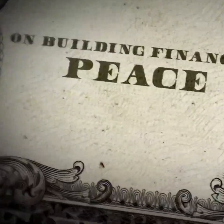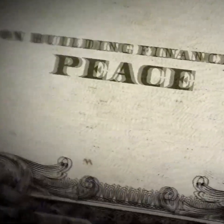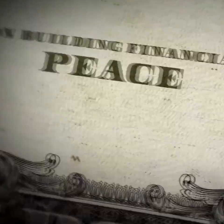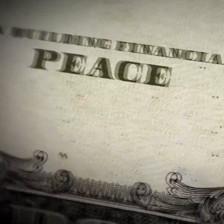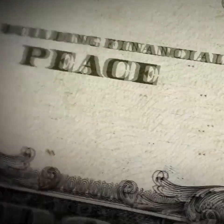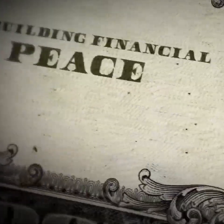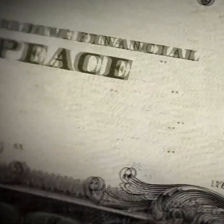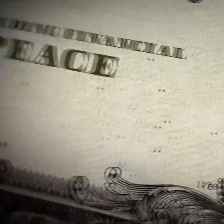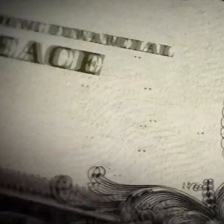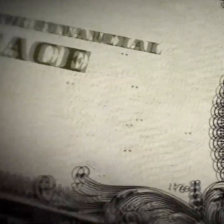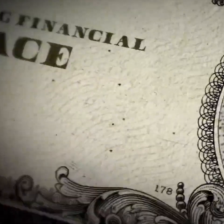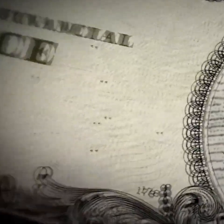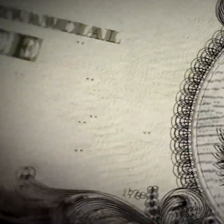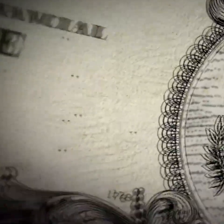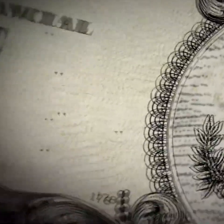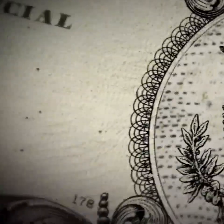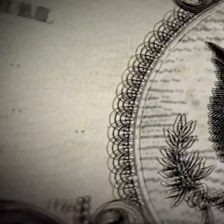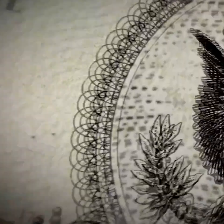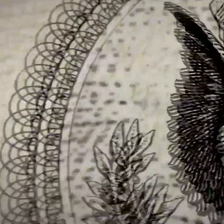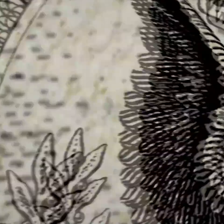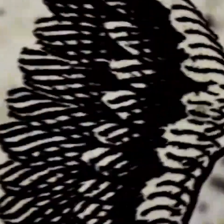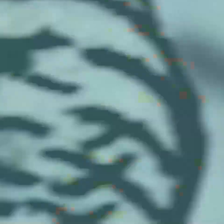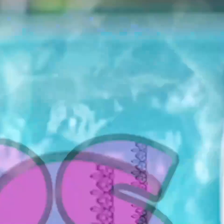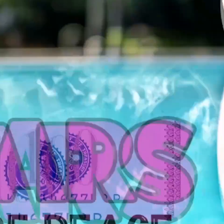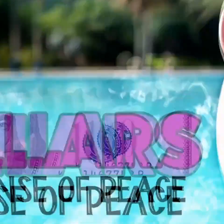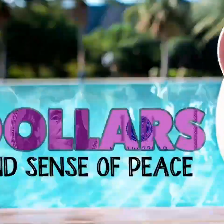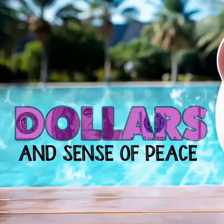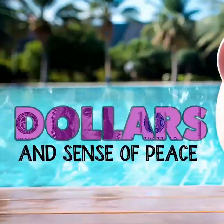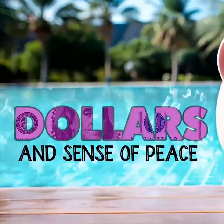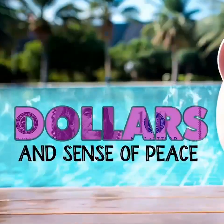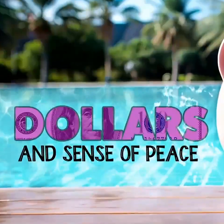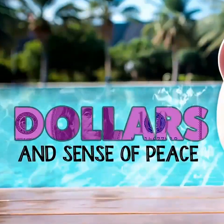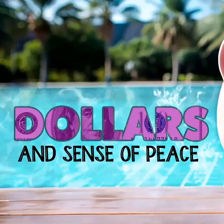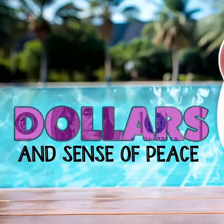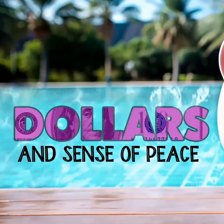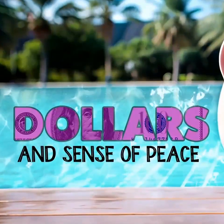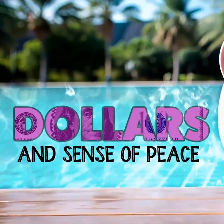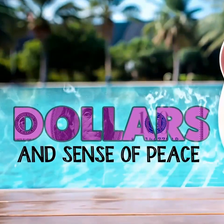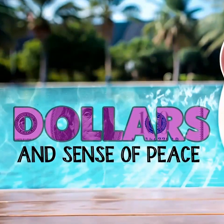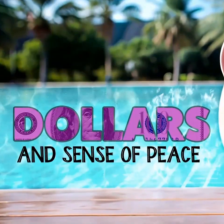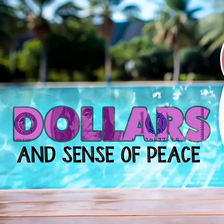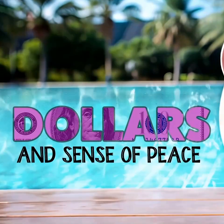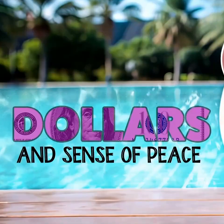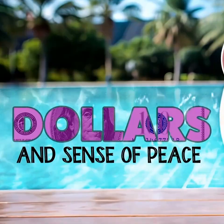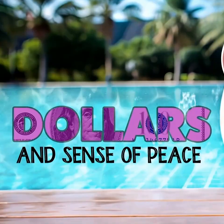Grab that cash with both hands, then make a stash.